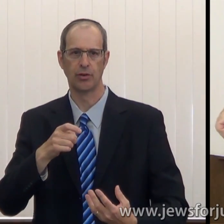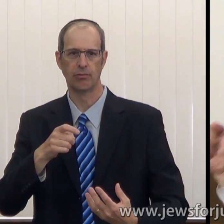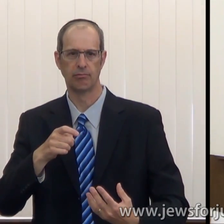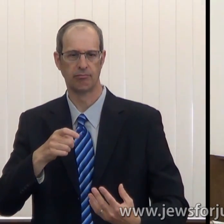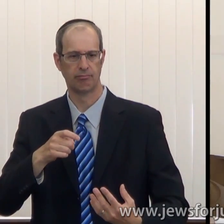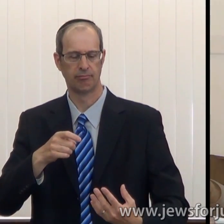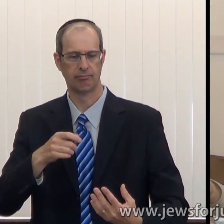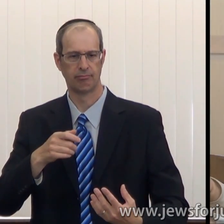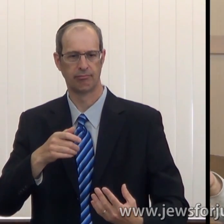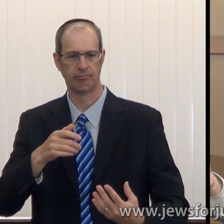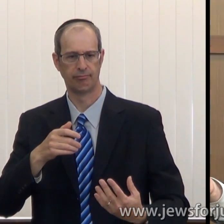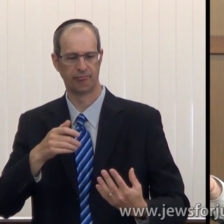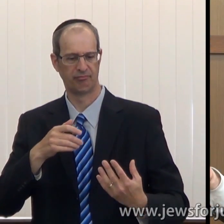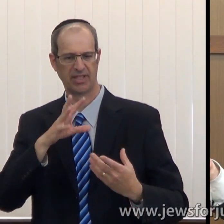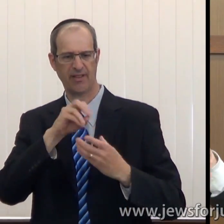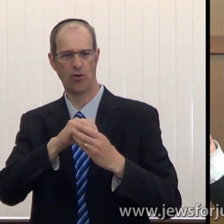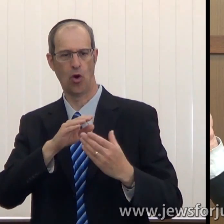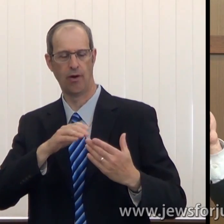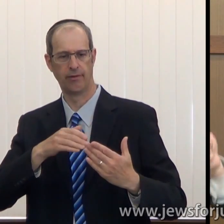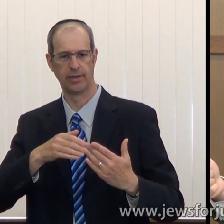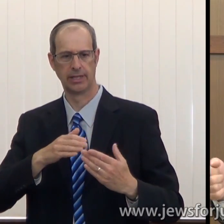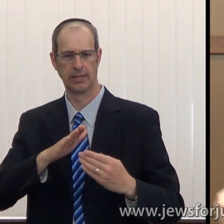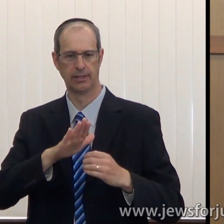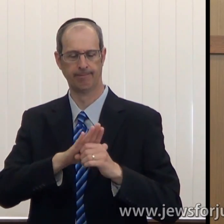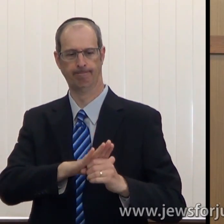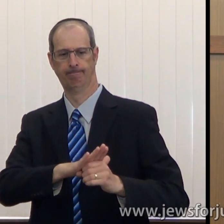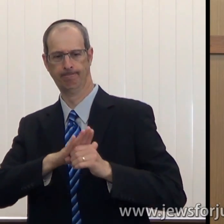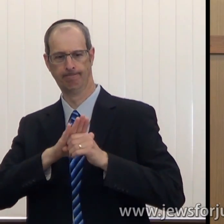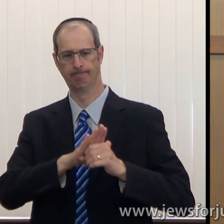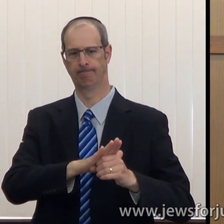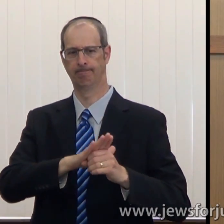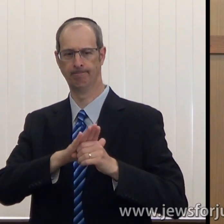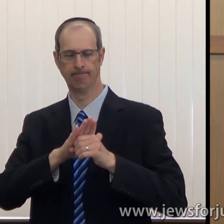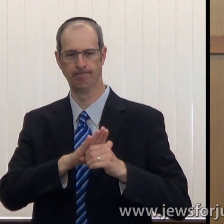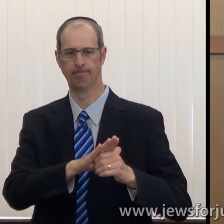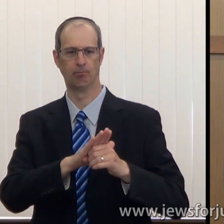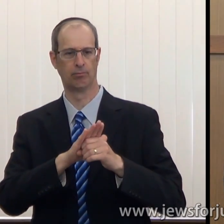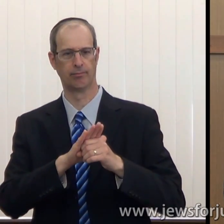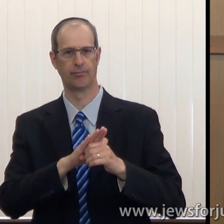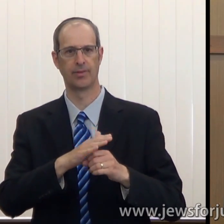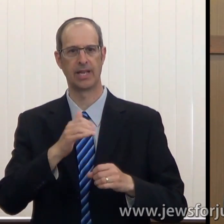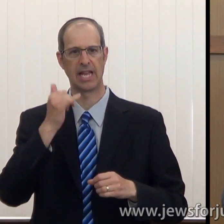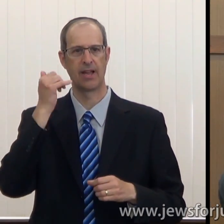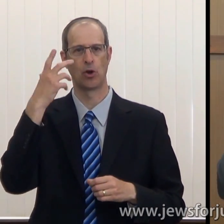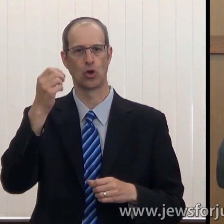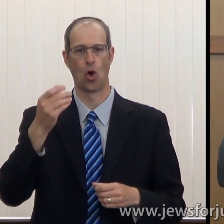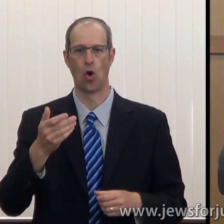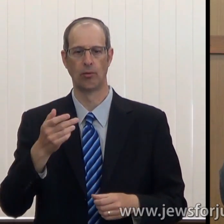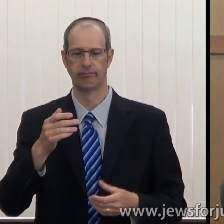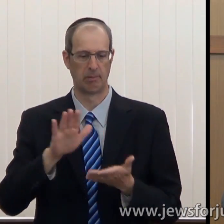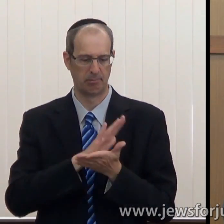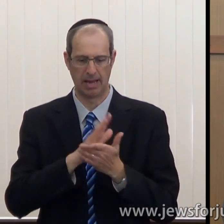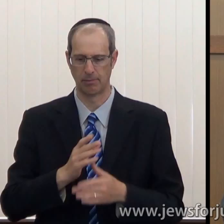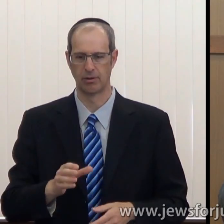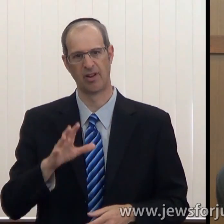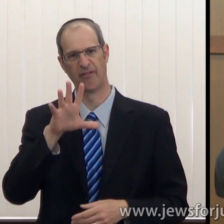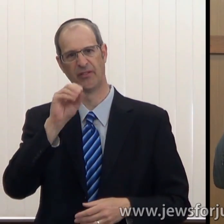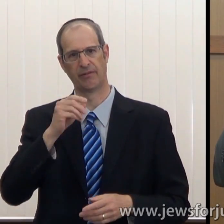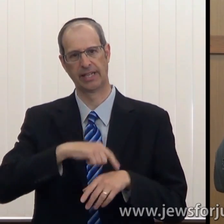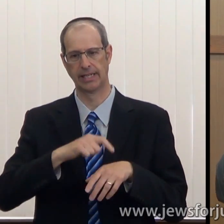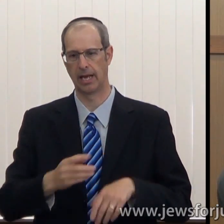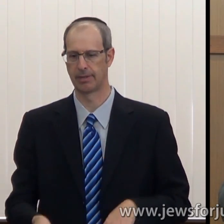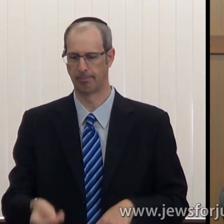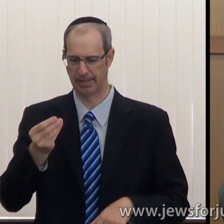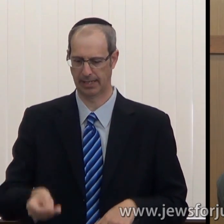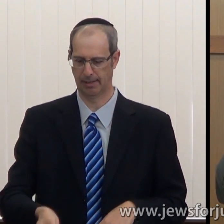overcome resistance. Meaning that when you go to a gym, if you were to pick up a piece of paper 50 times,